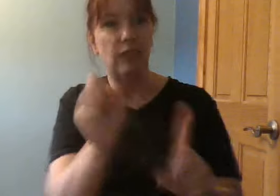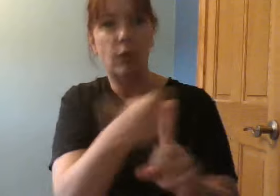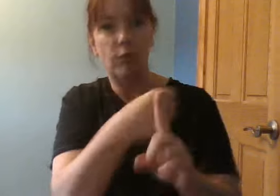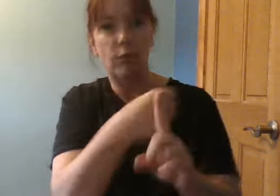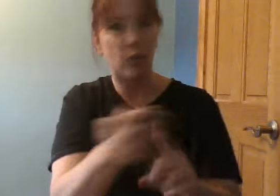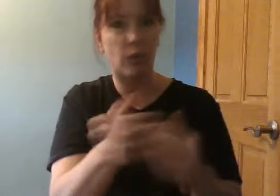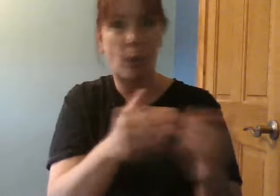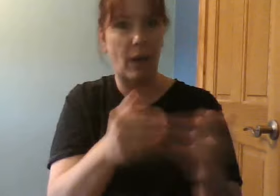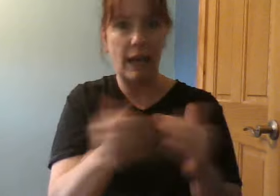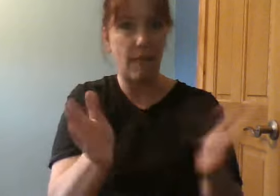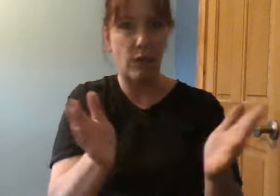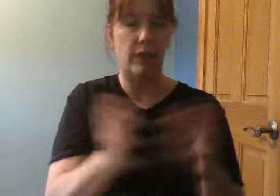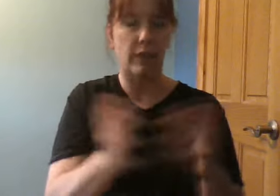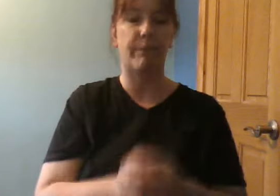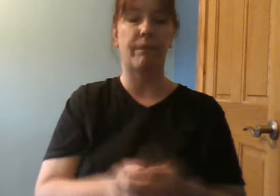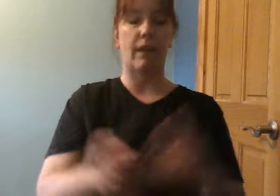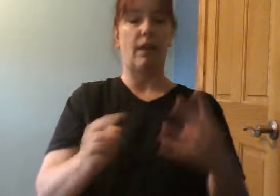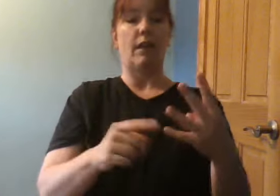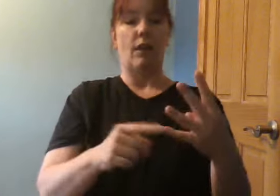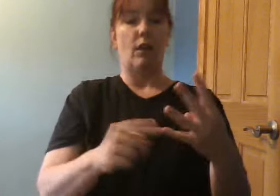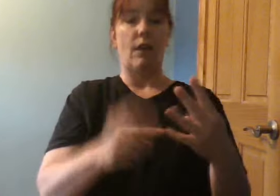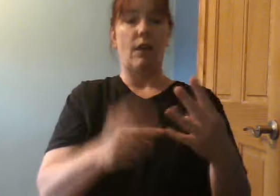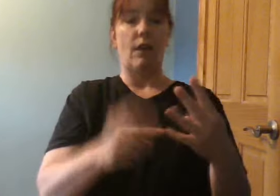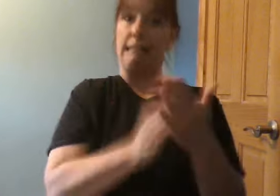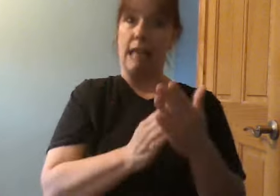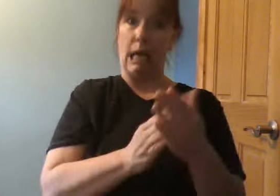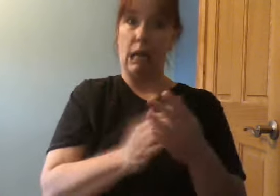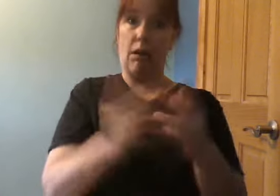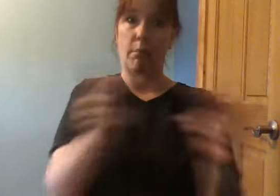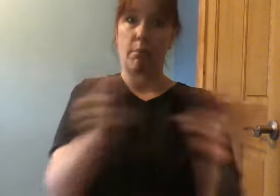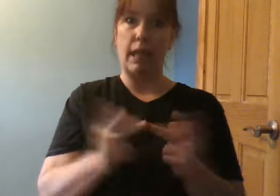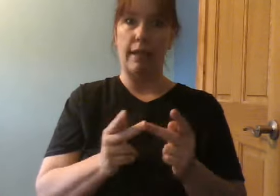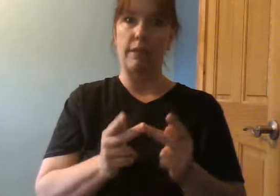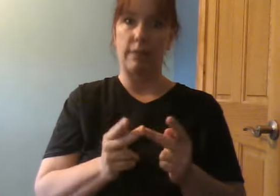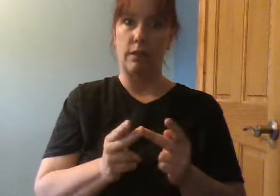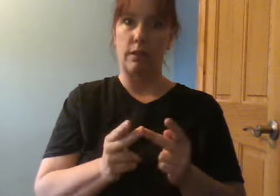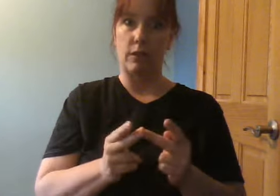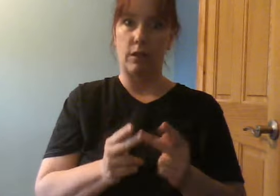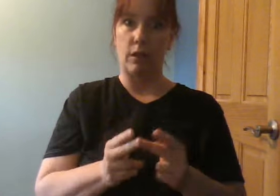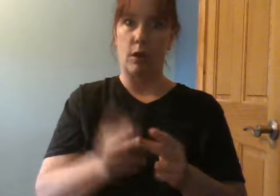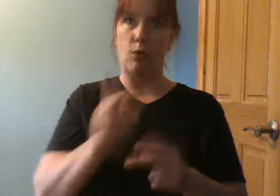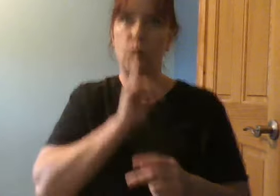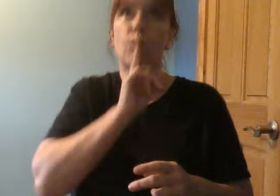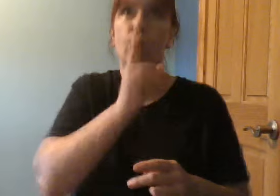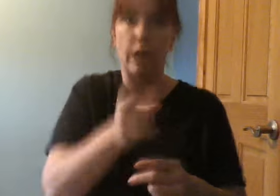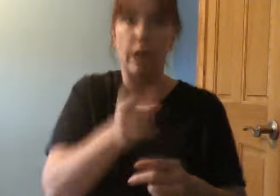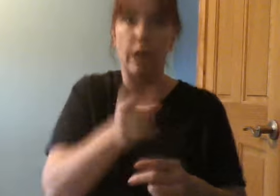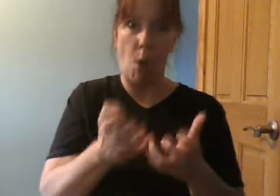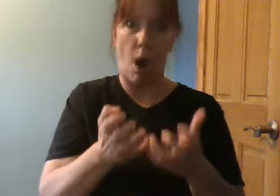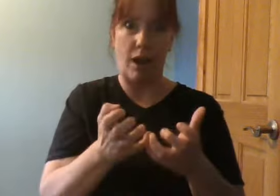And my fourth example is there are some cases where you really want to be, sorry, in case you're wondering, that's me at the G20